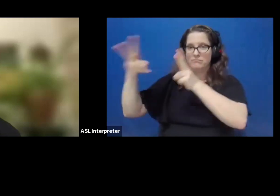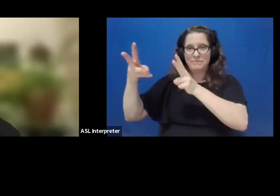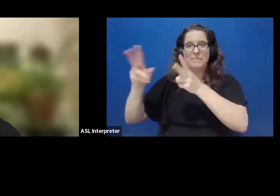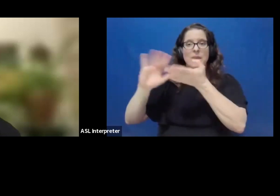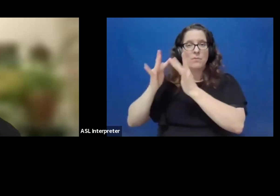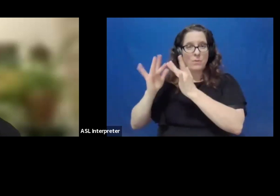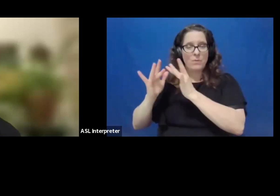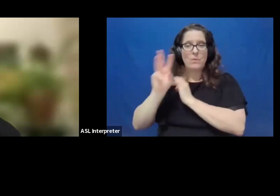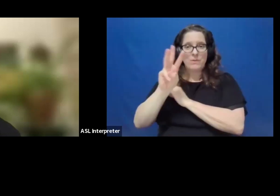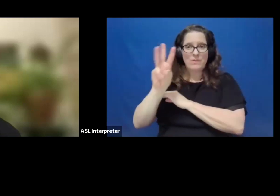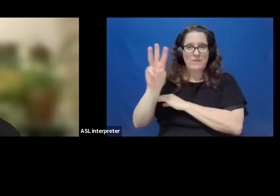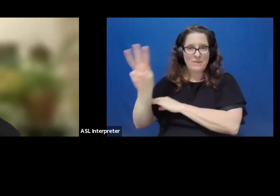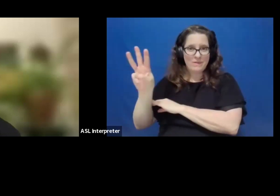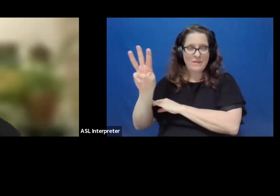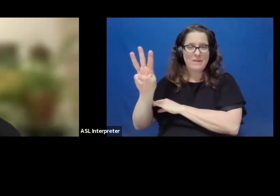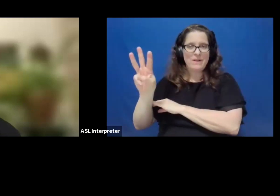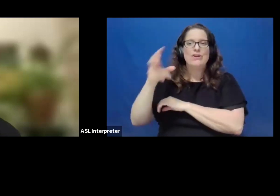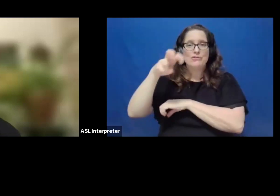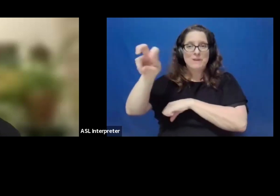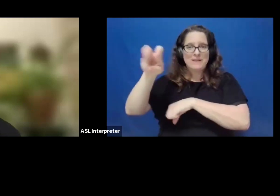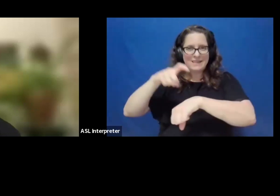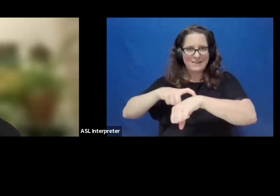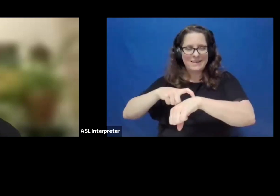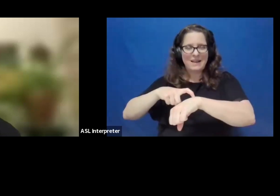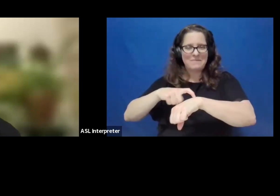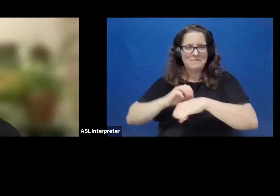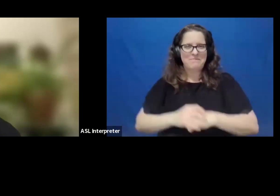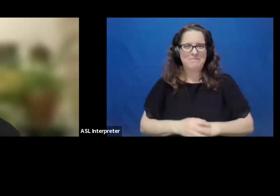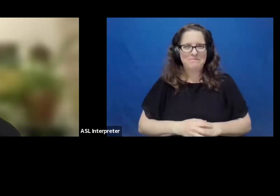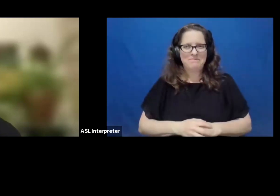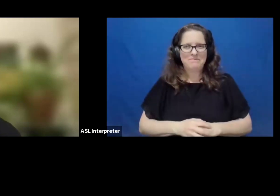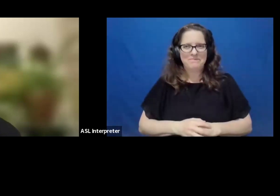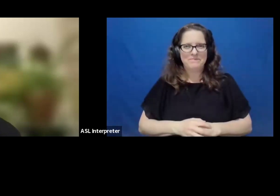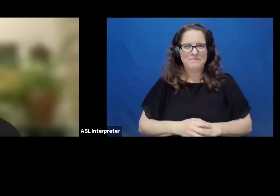post it on the Transition Times page.